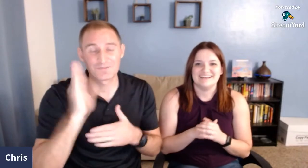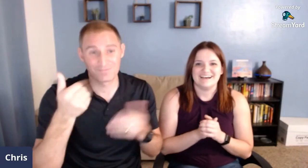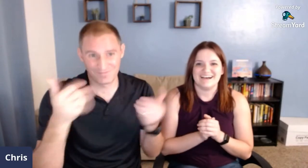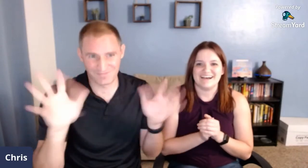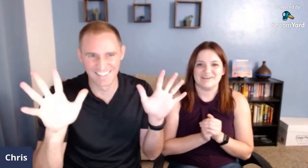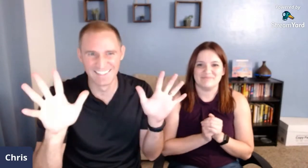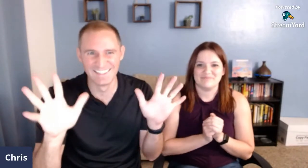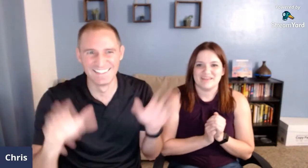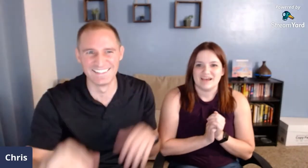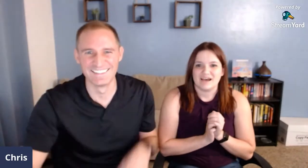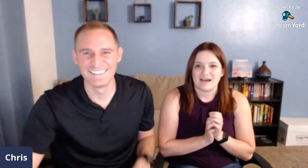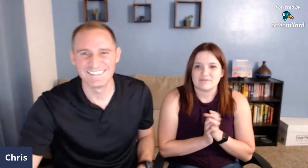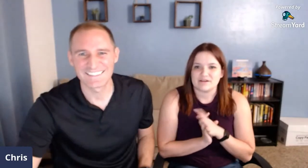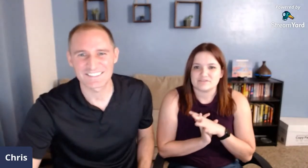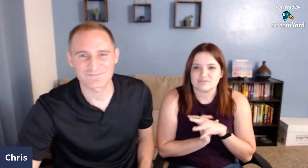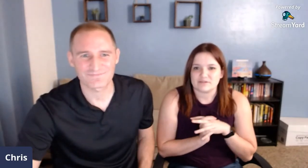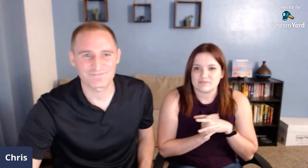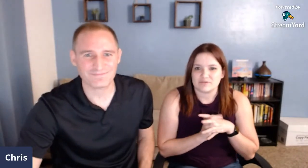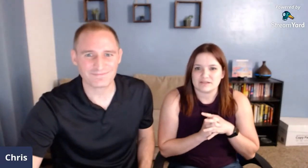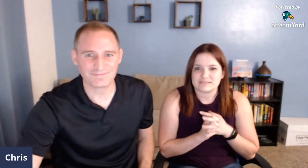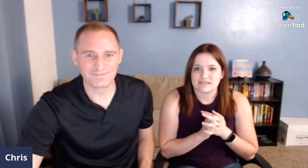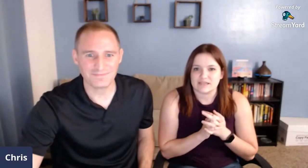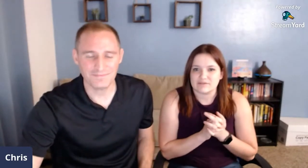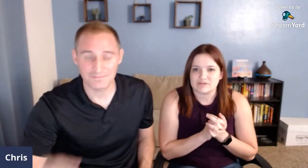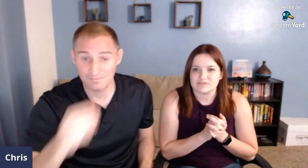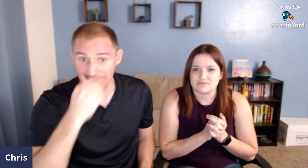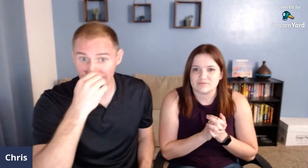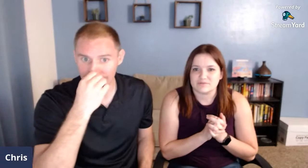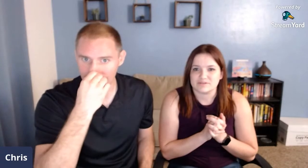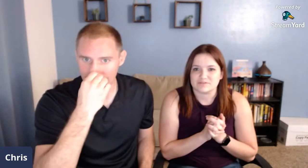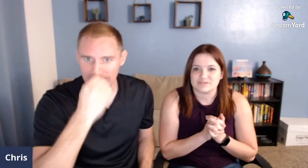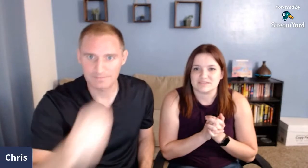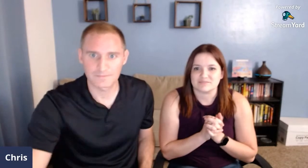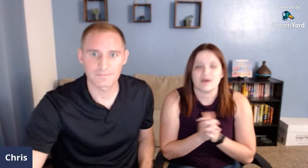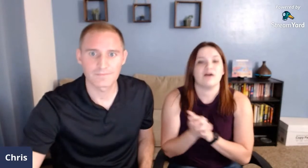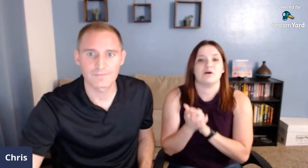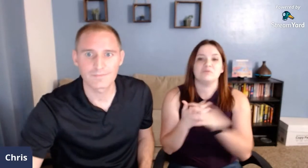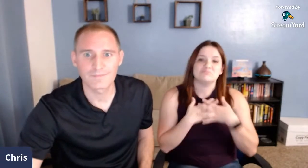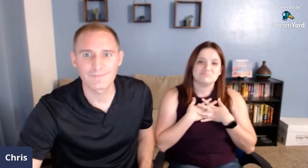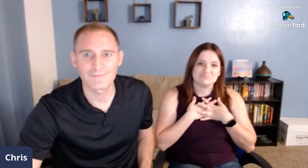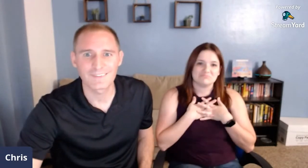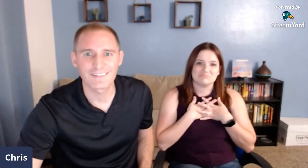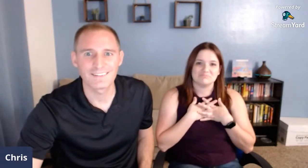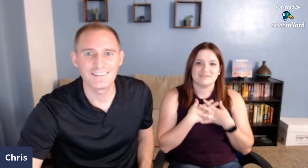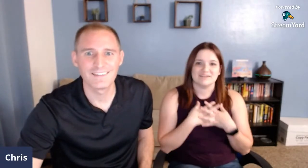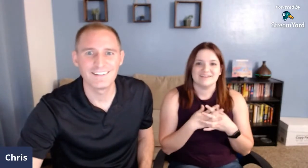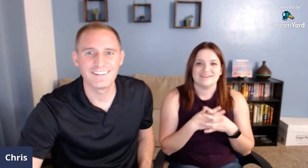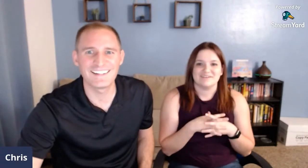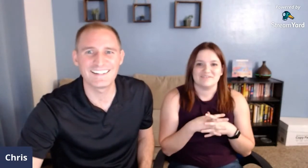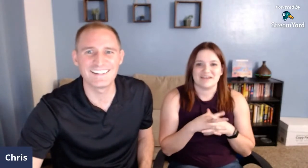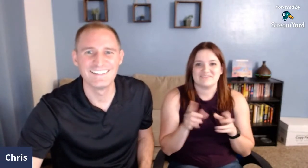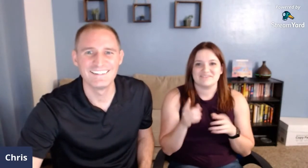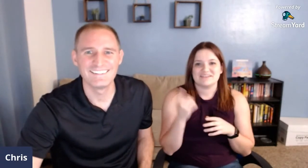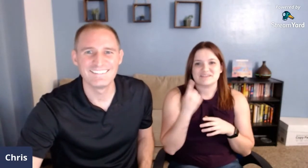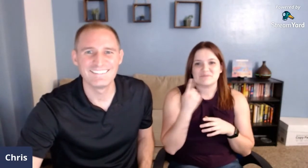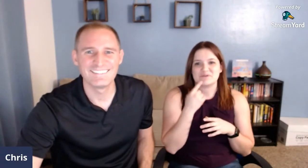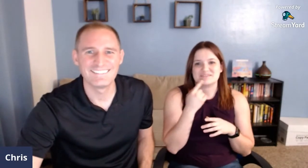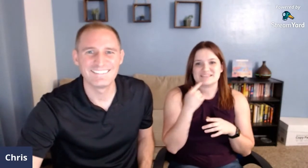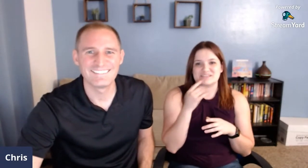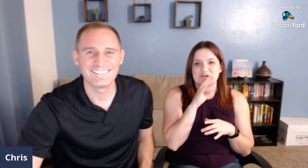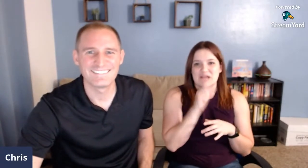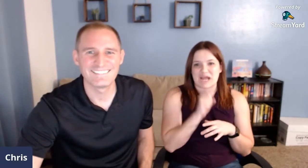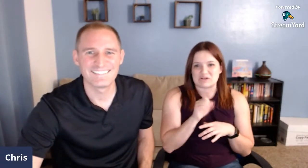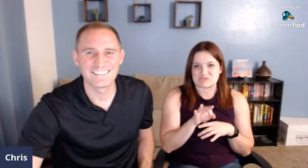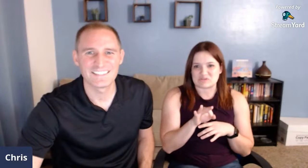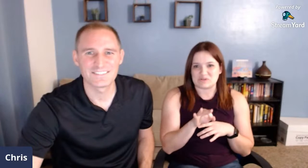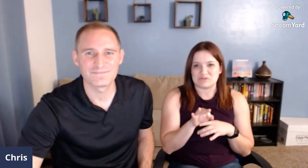done. I'm 9 years old, but I'm learning sign language from Chris. Oh, we have someone who